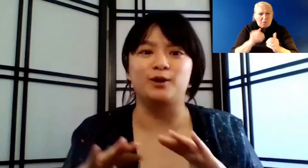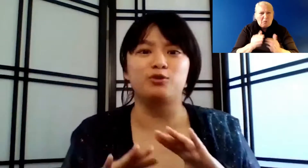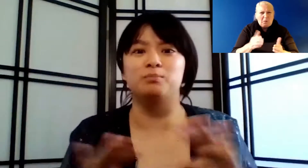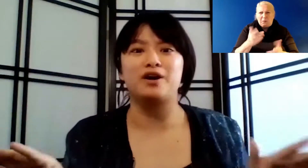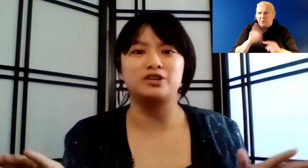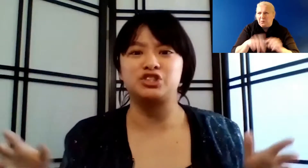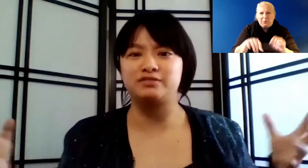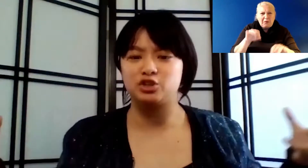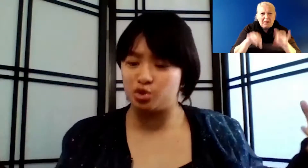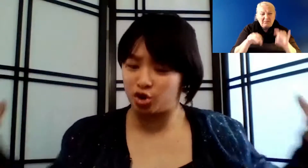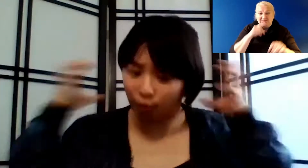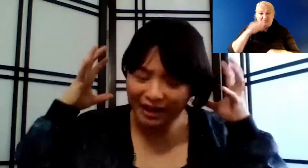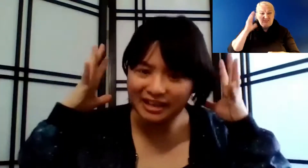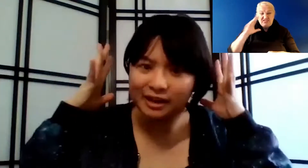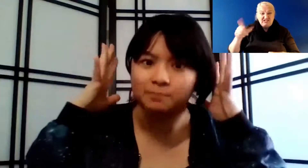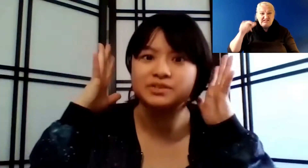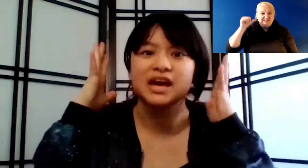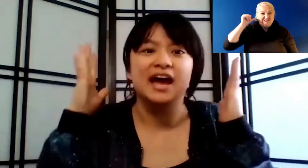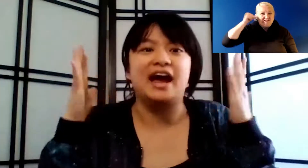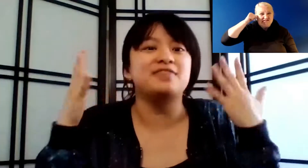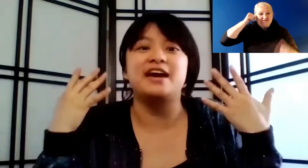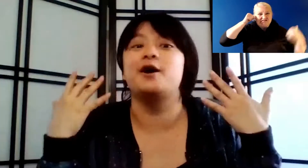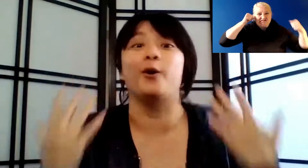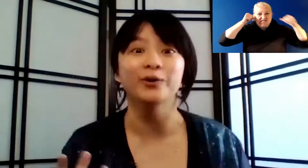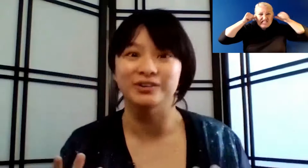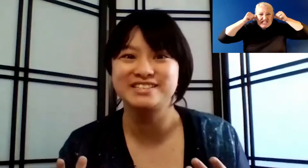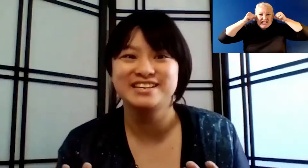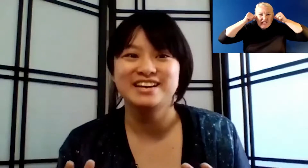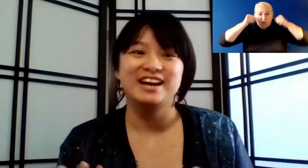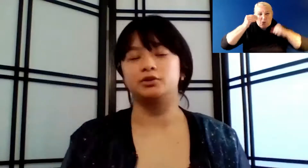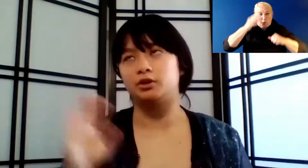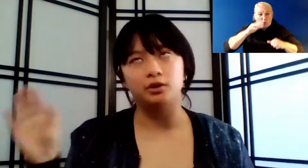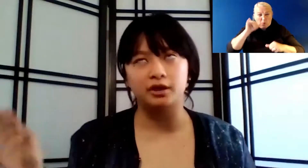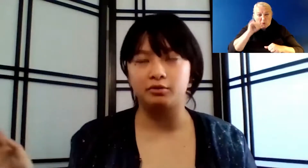colorful blocks shoved into our craniums and they hurt. Sure, they were